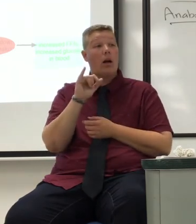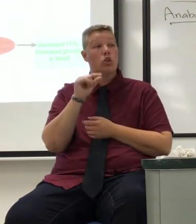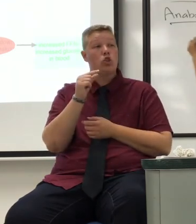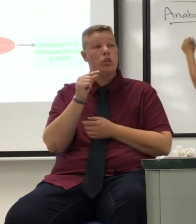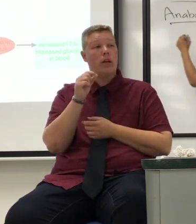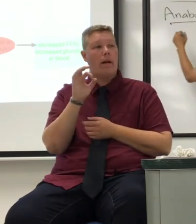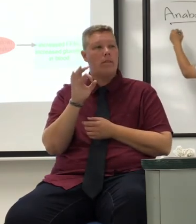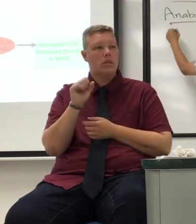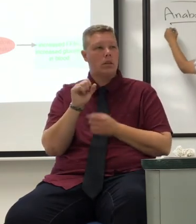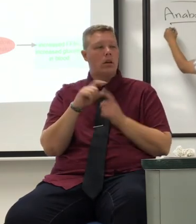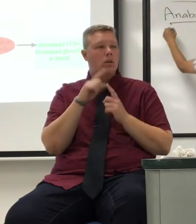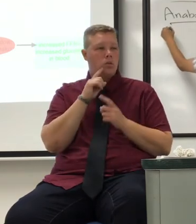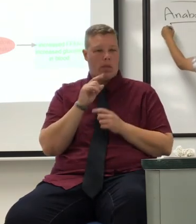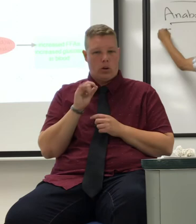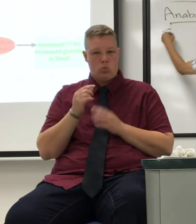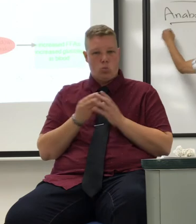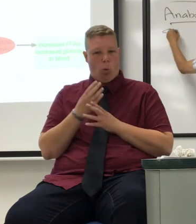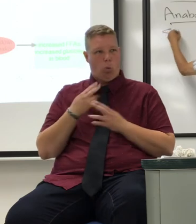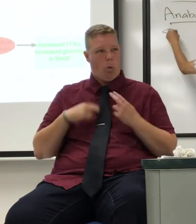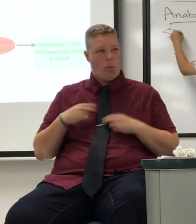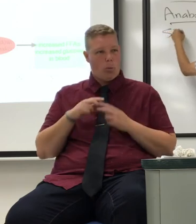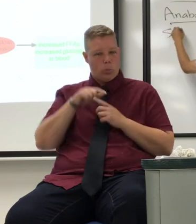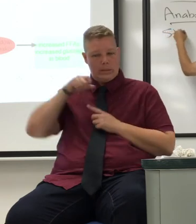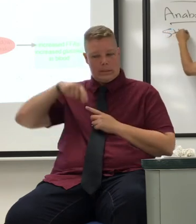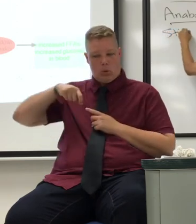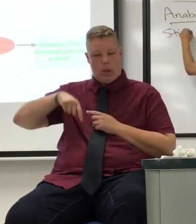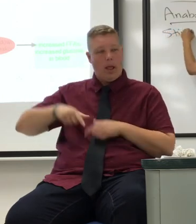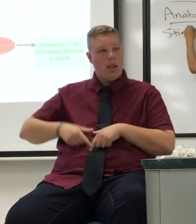complete. Growth hormone stimulates liver.